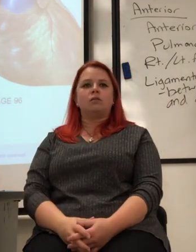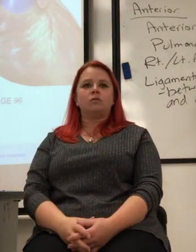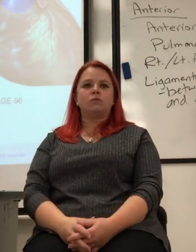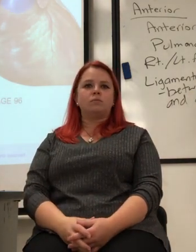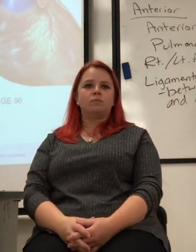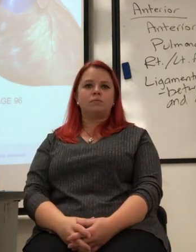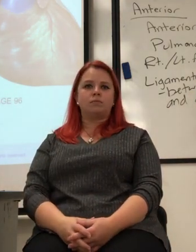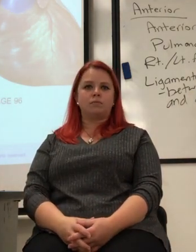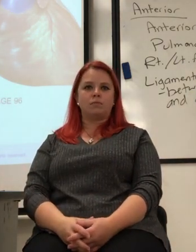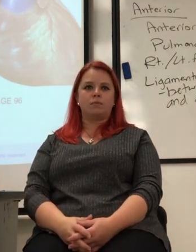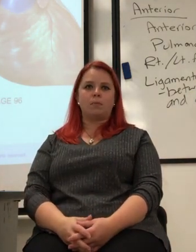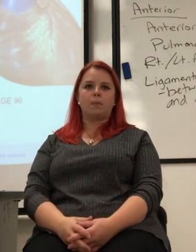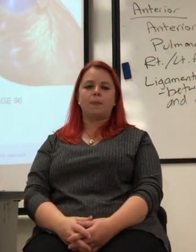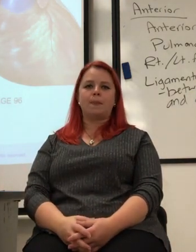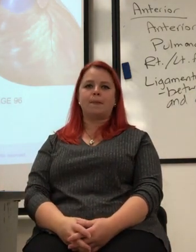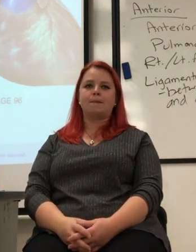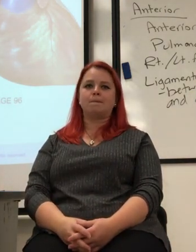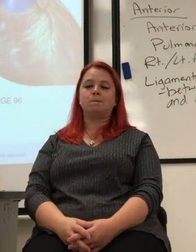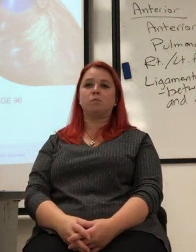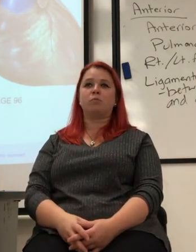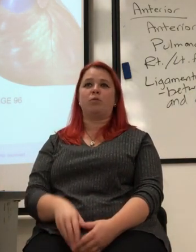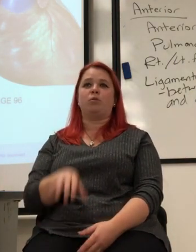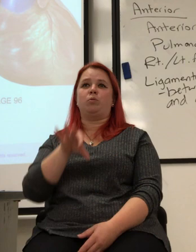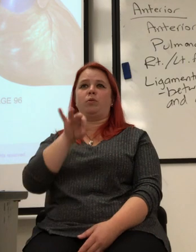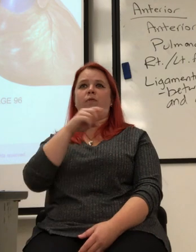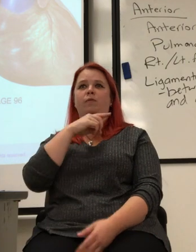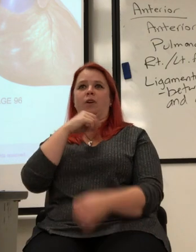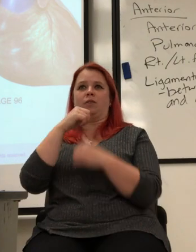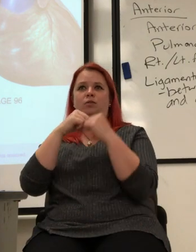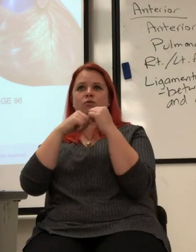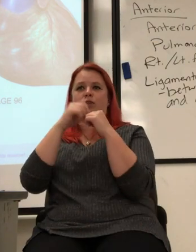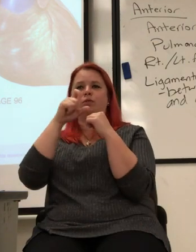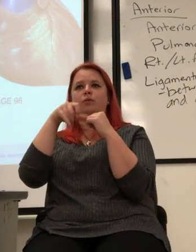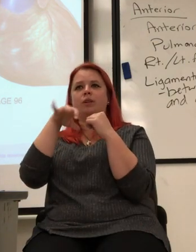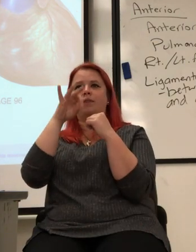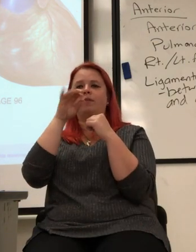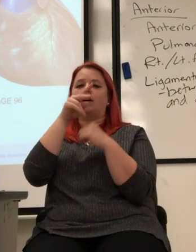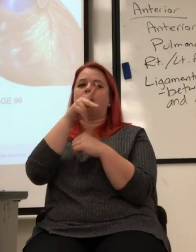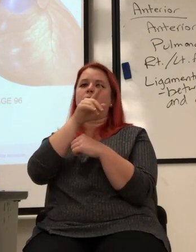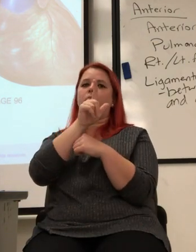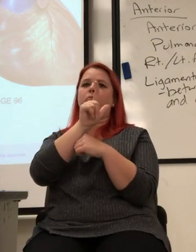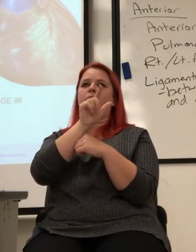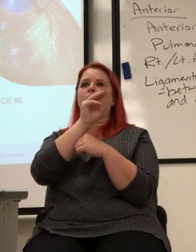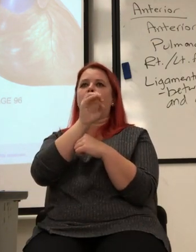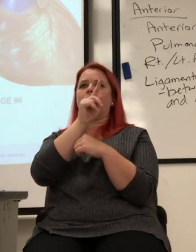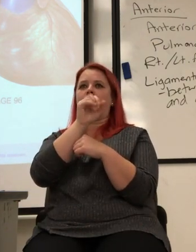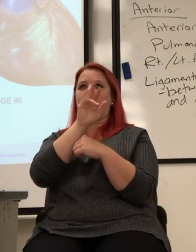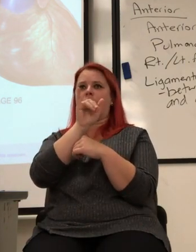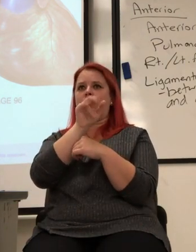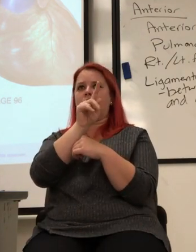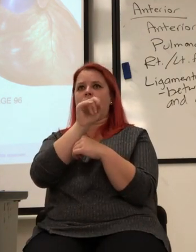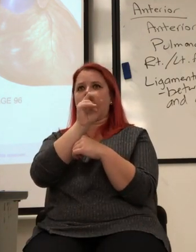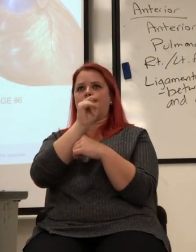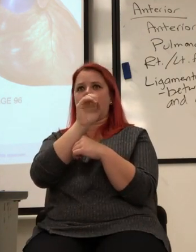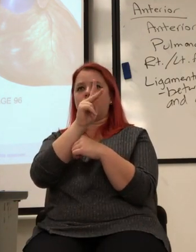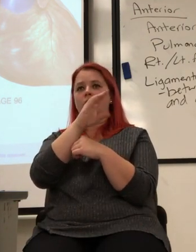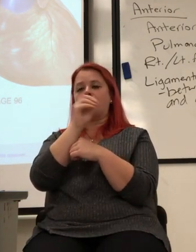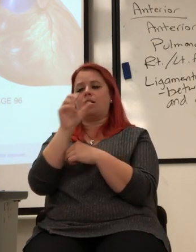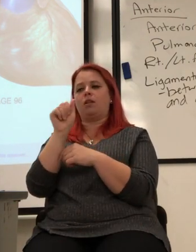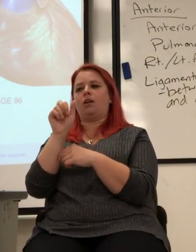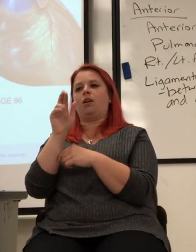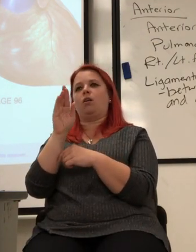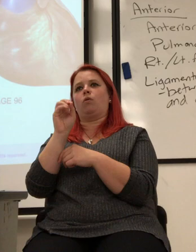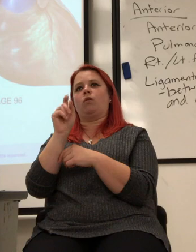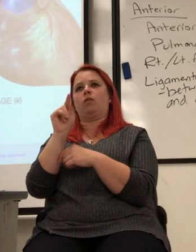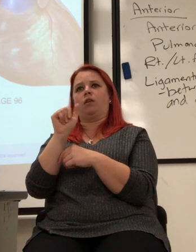Aorta. So to find that structure, you need to find pulmonary trunk and aorta, and then just start to pull them apart and